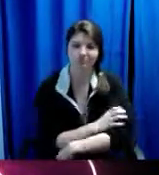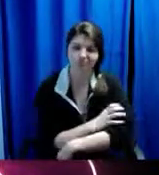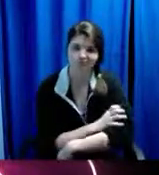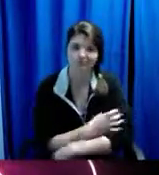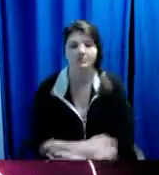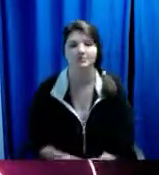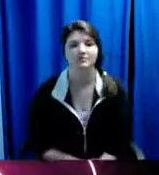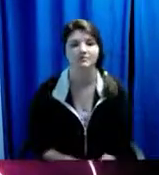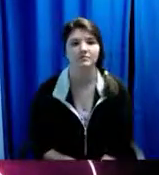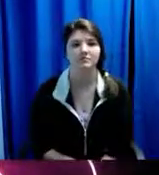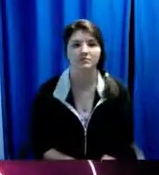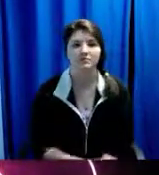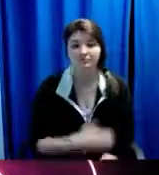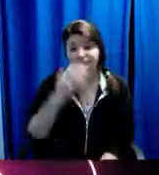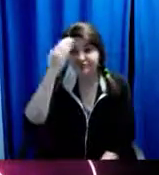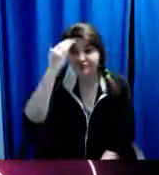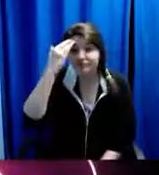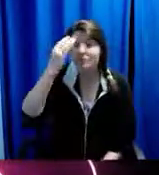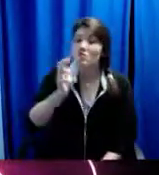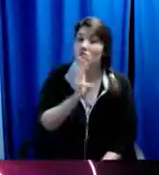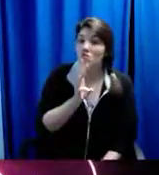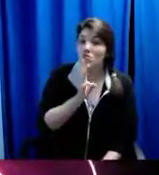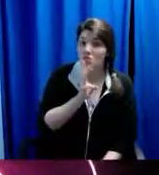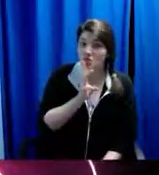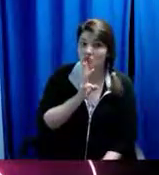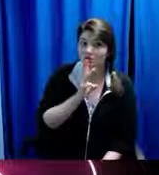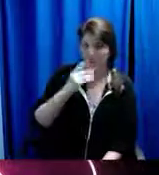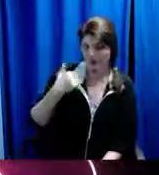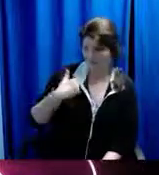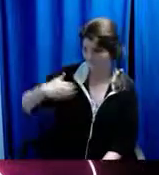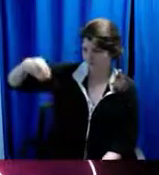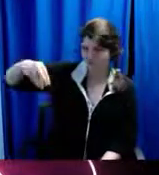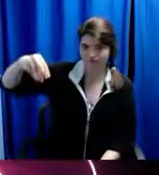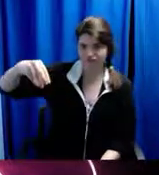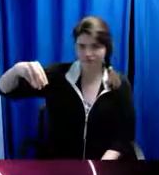tubes burst open if the pressure is very high.